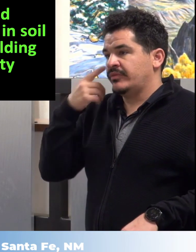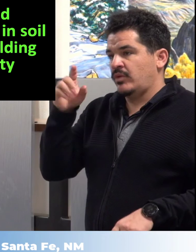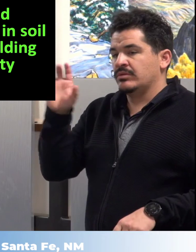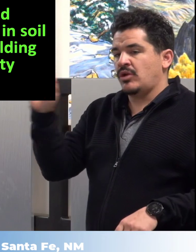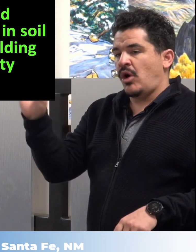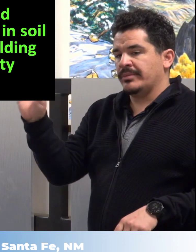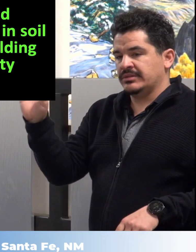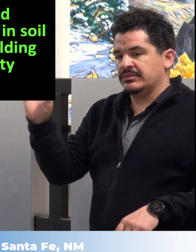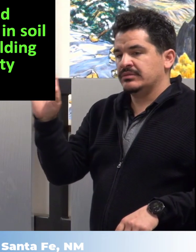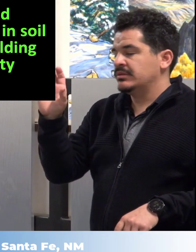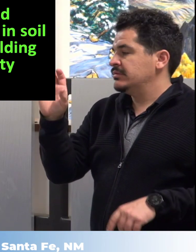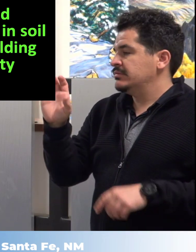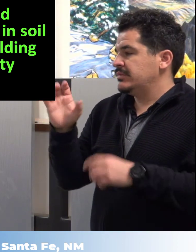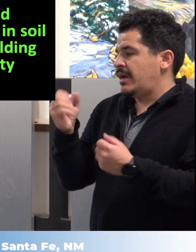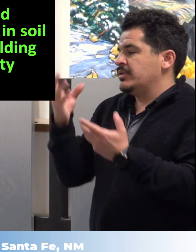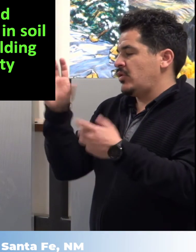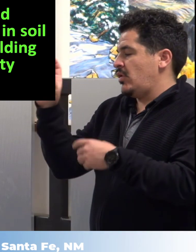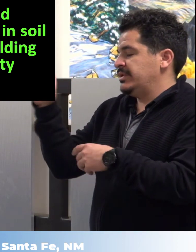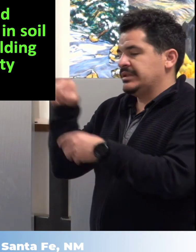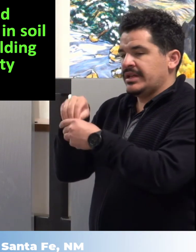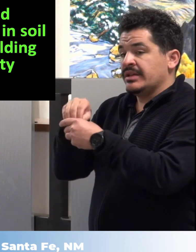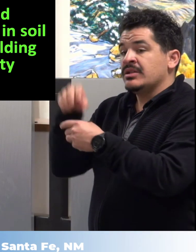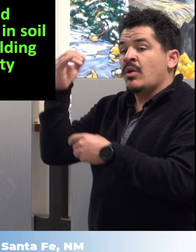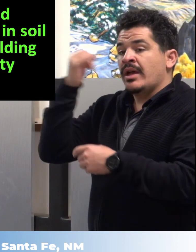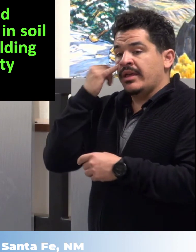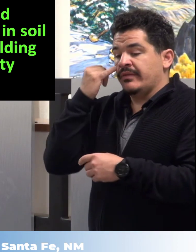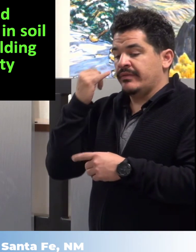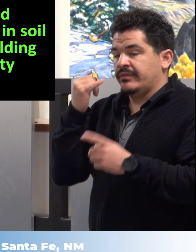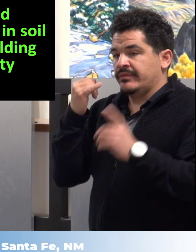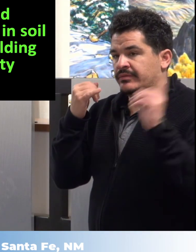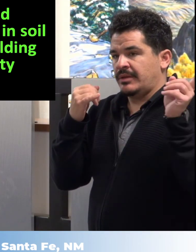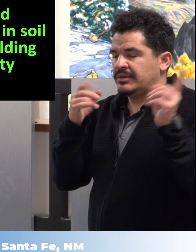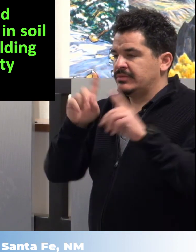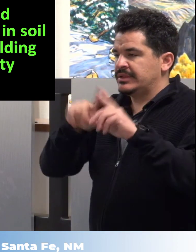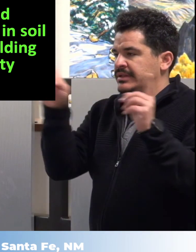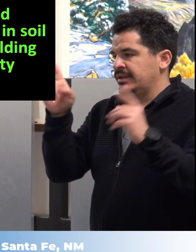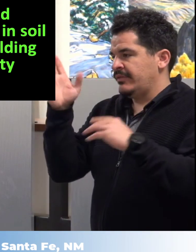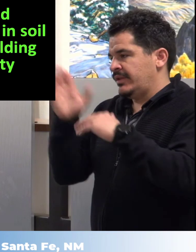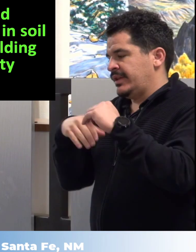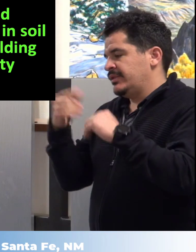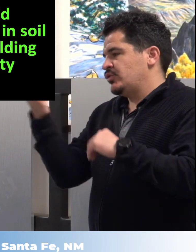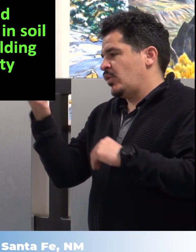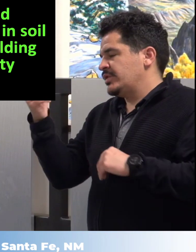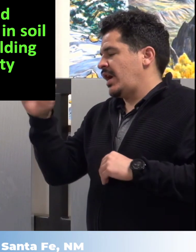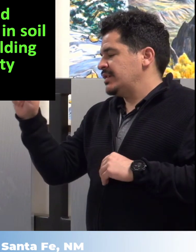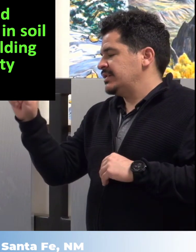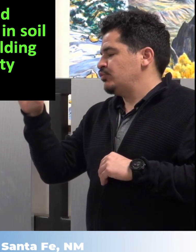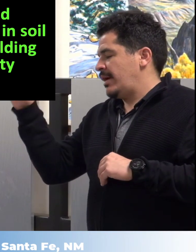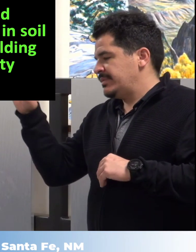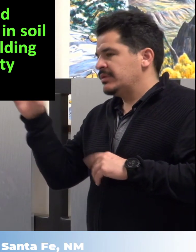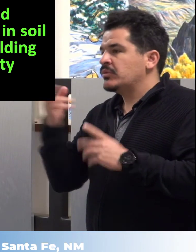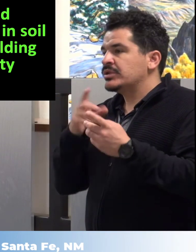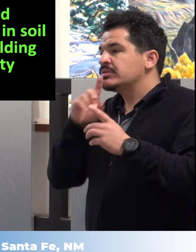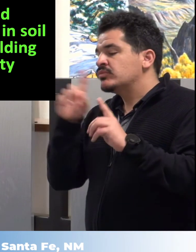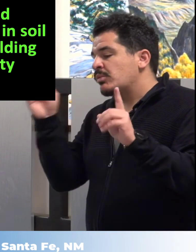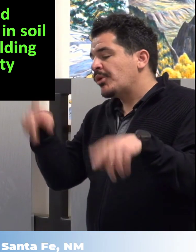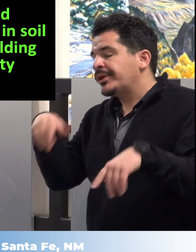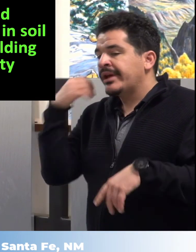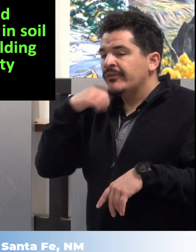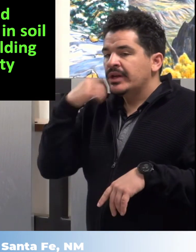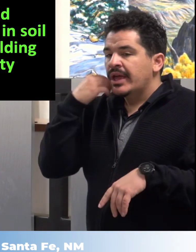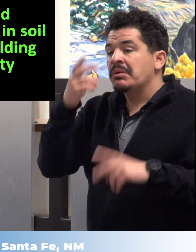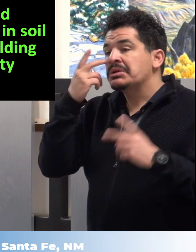content. So if he found, like quite separately from what George Augustus Robinson was just reporting in a daily